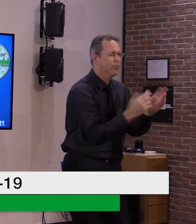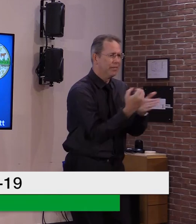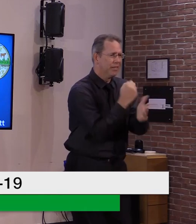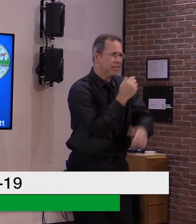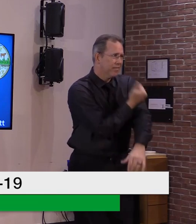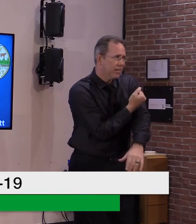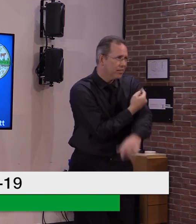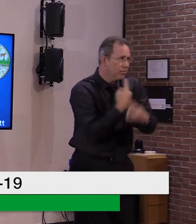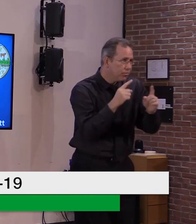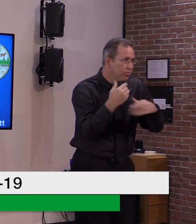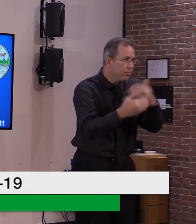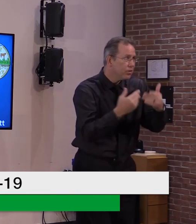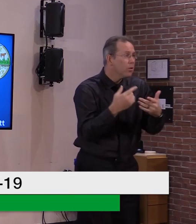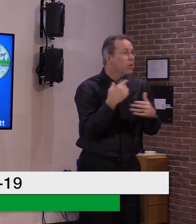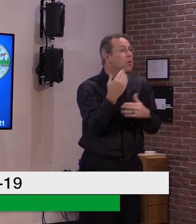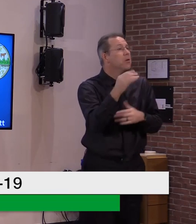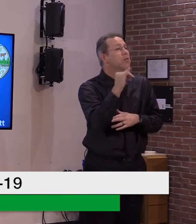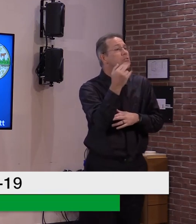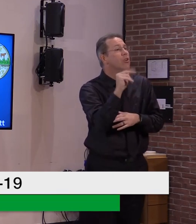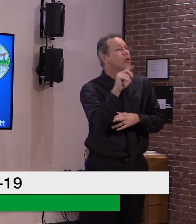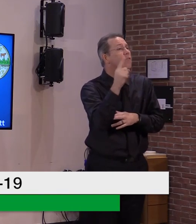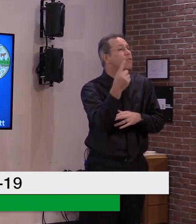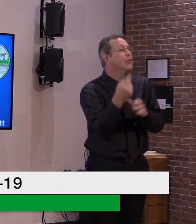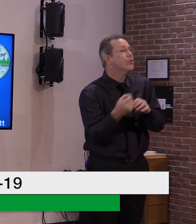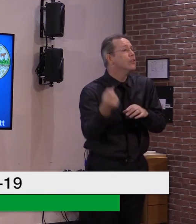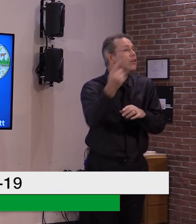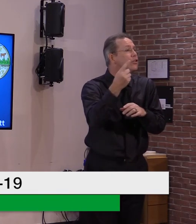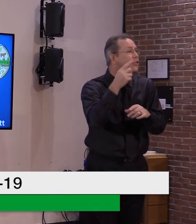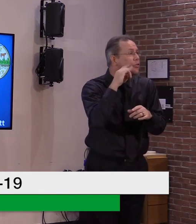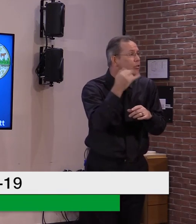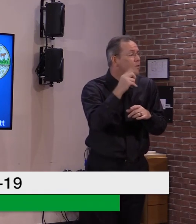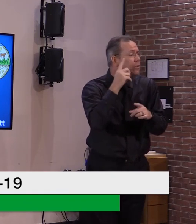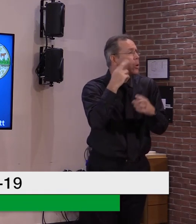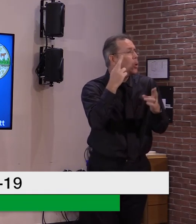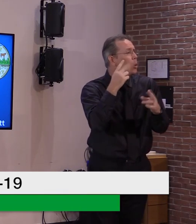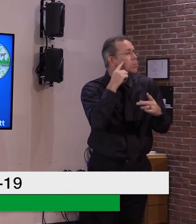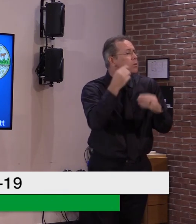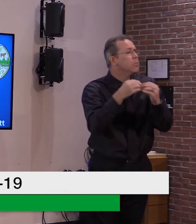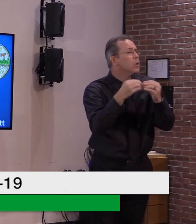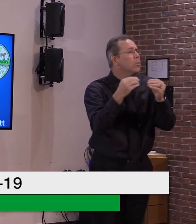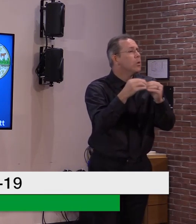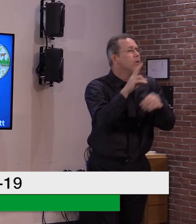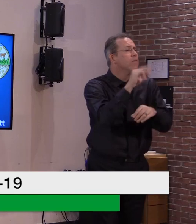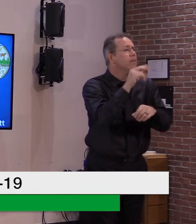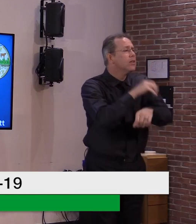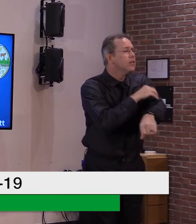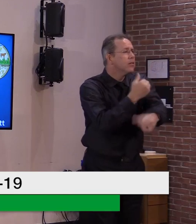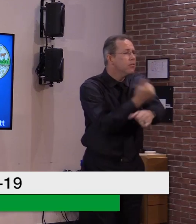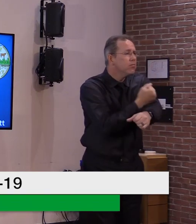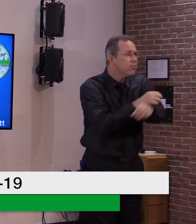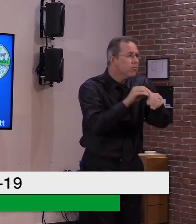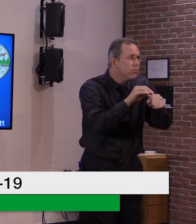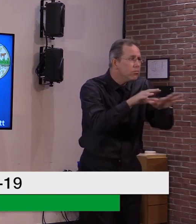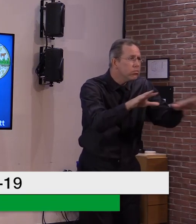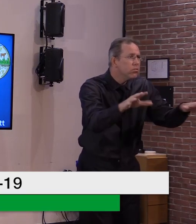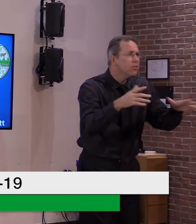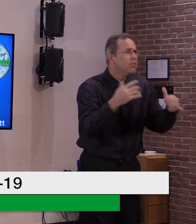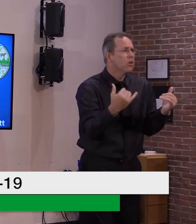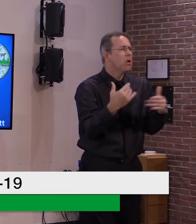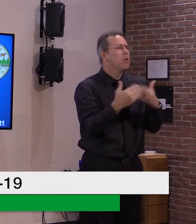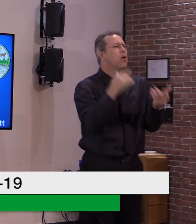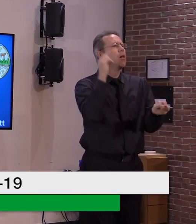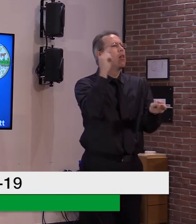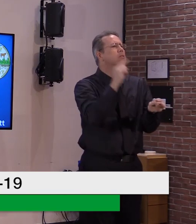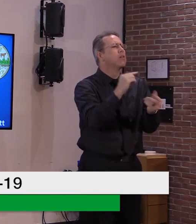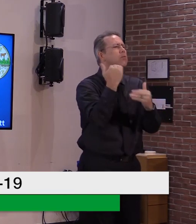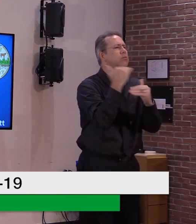start seeing a real ramp up in in really countering going on offense instead of playing defense we'll be going on offense after